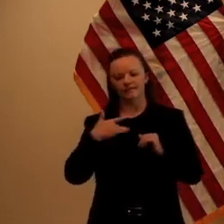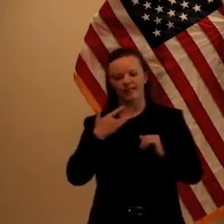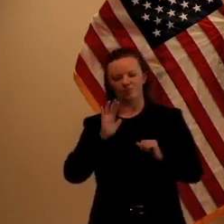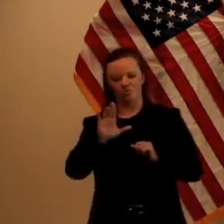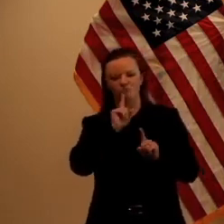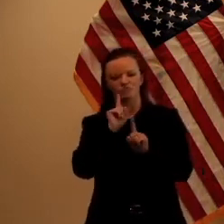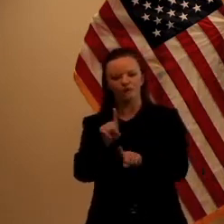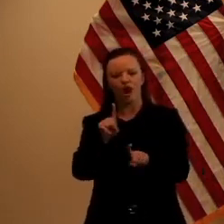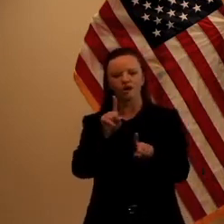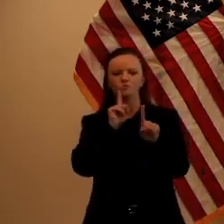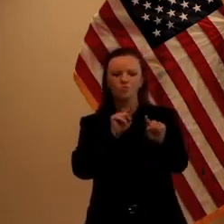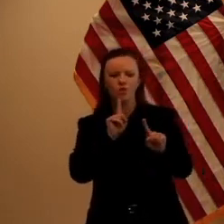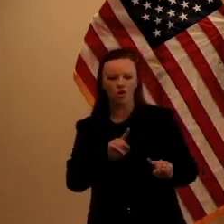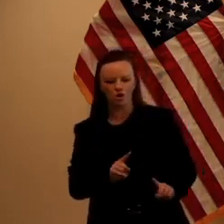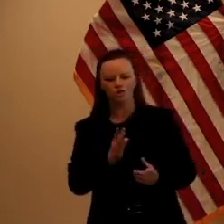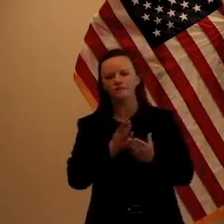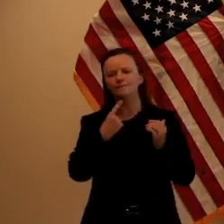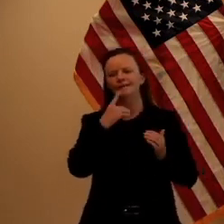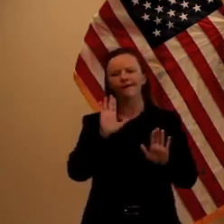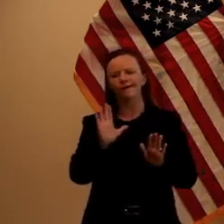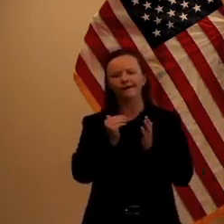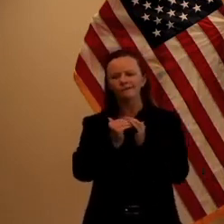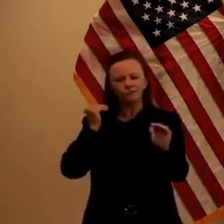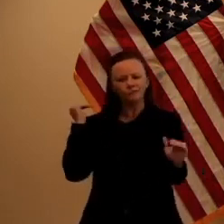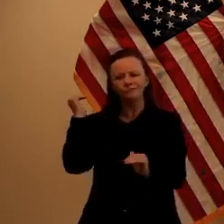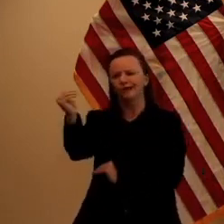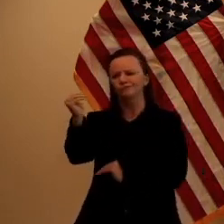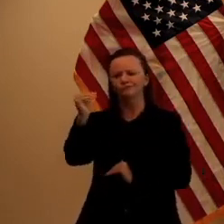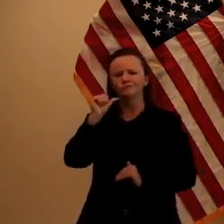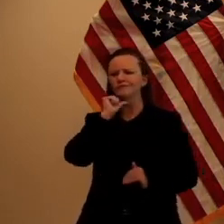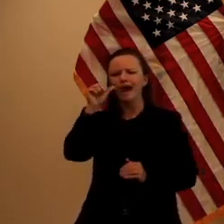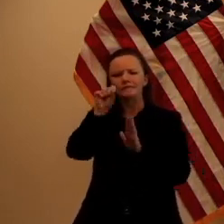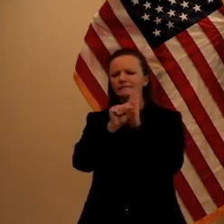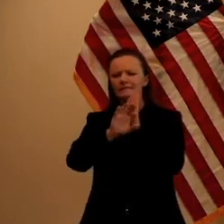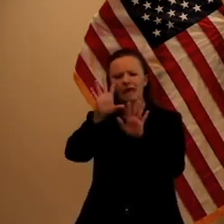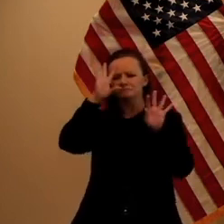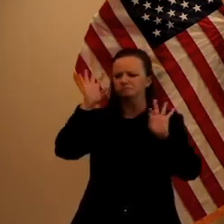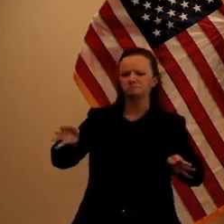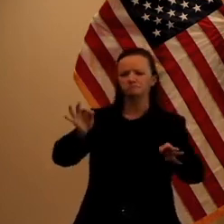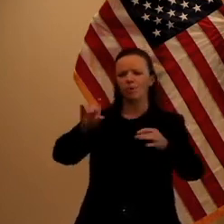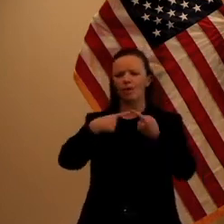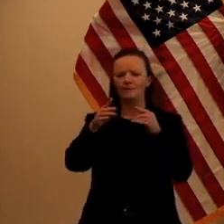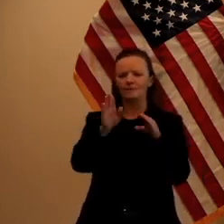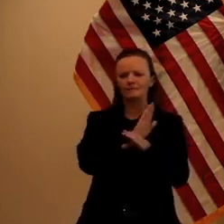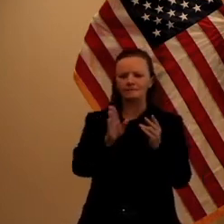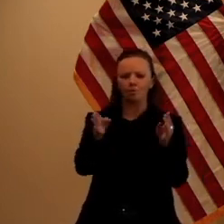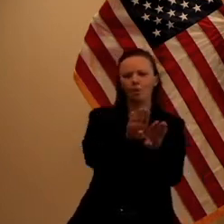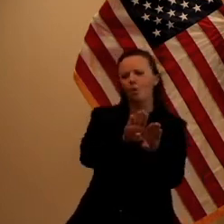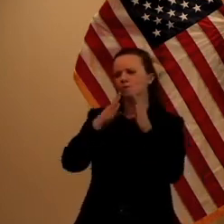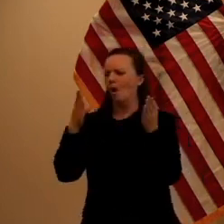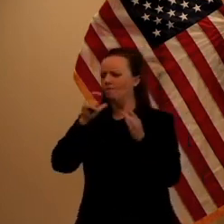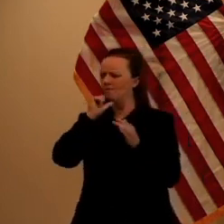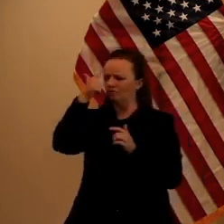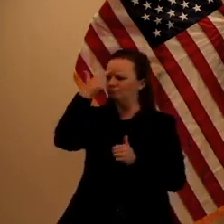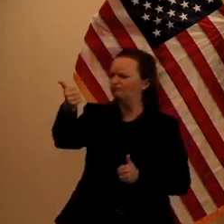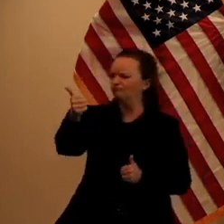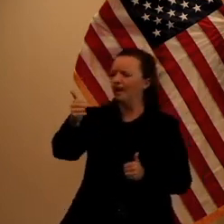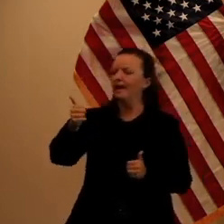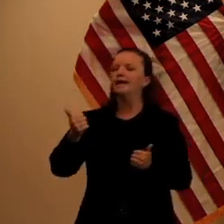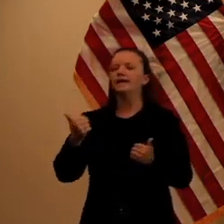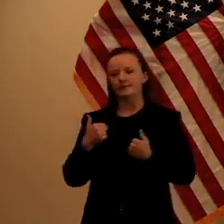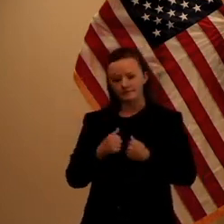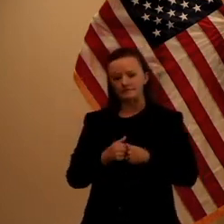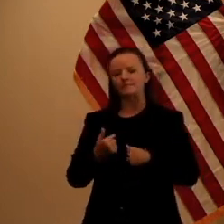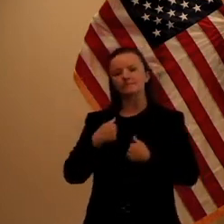these orders have maybe gone too far, that it shouldn't be up to the state to decide when this is open or closed? That Well, I